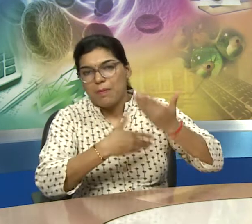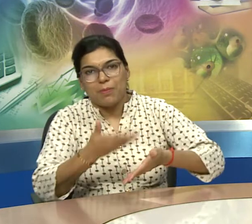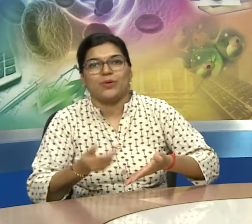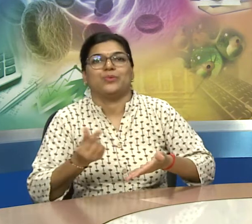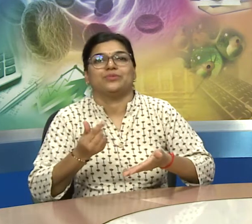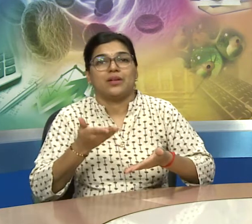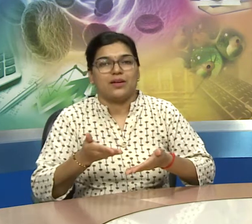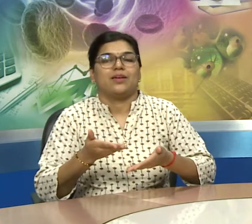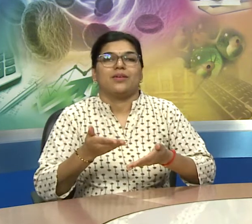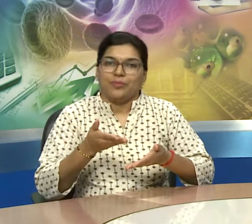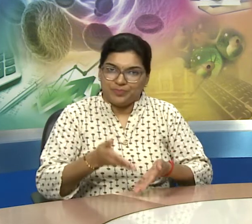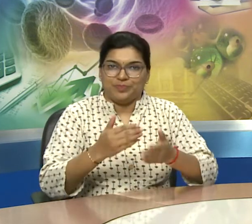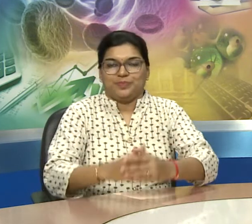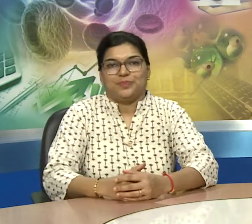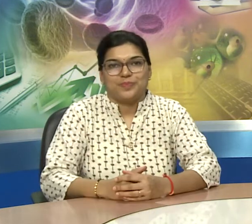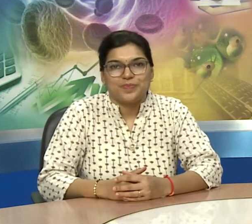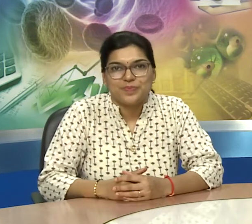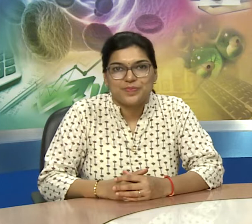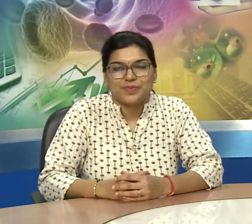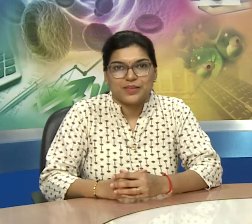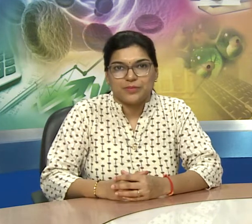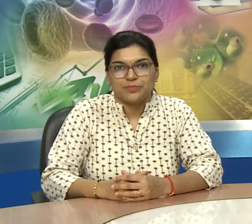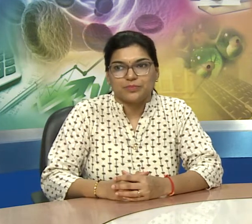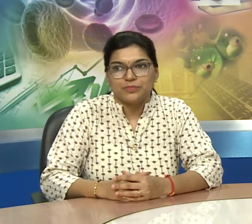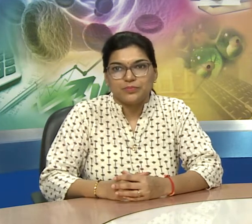It was started at this point of time.